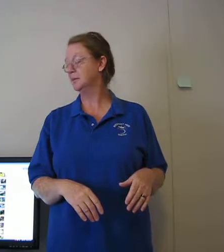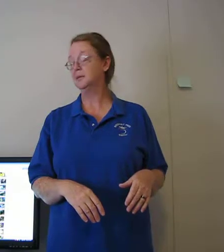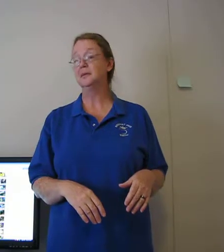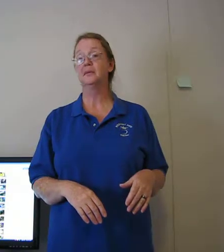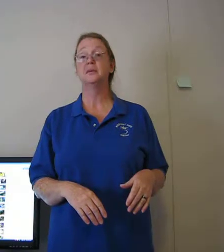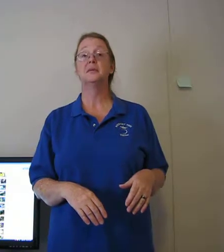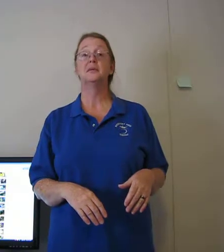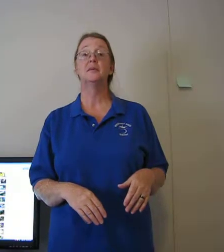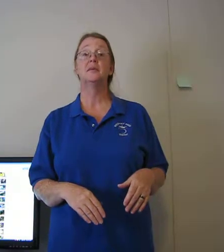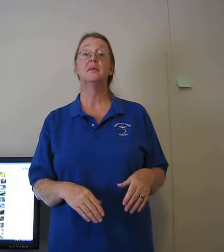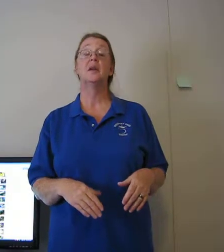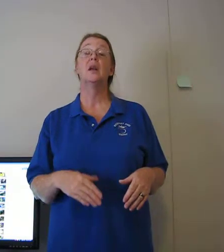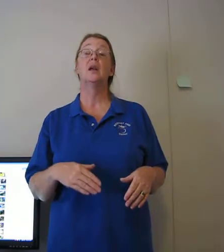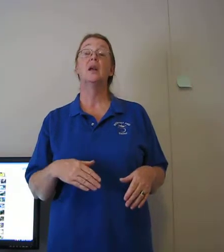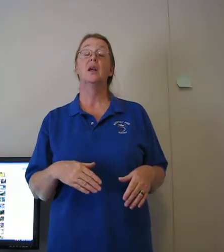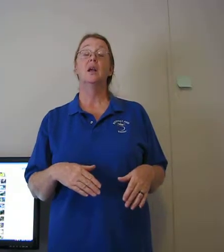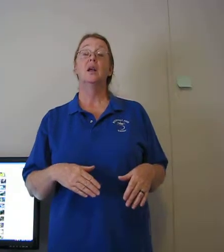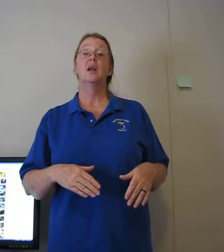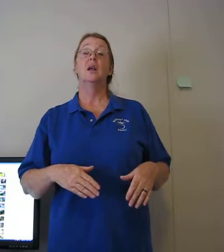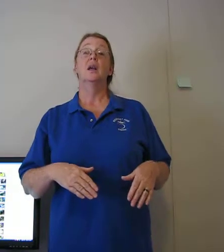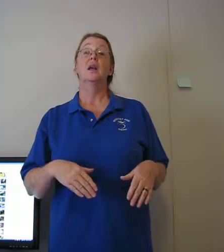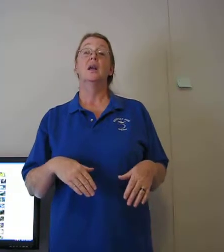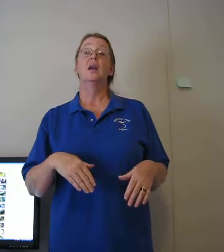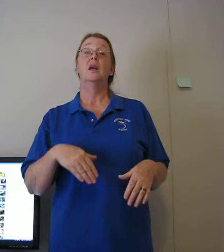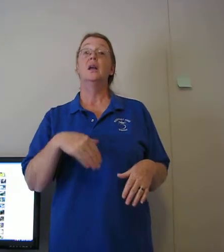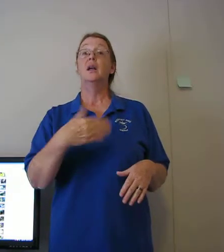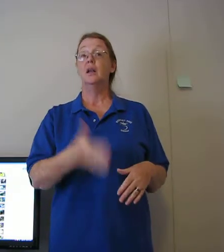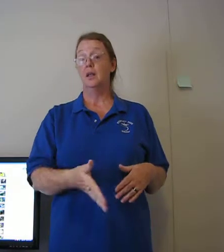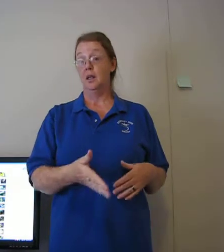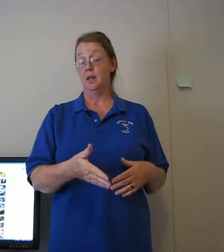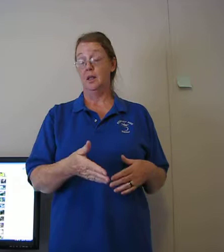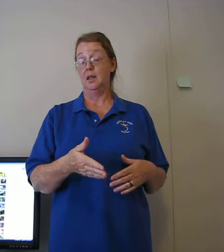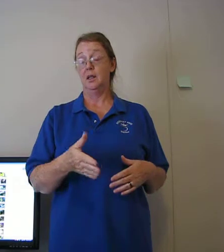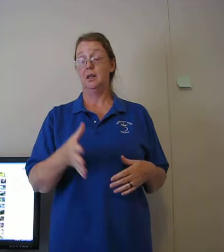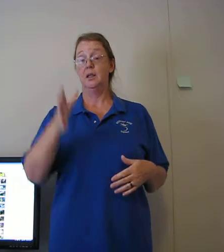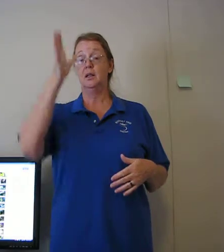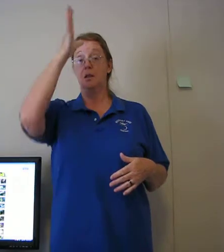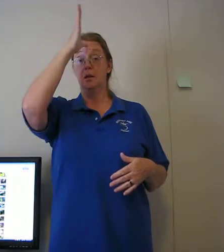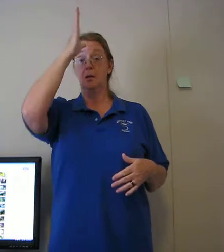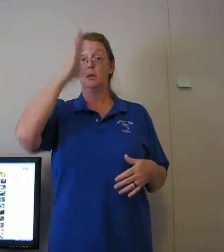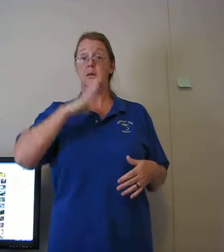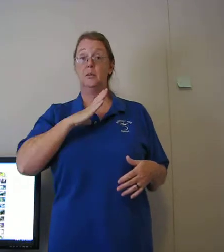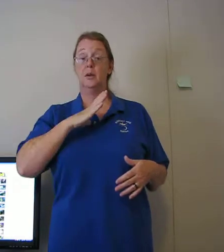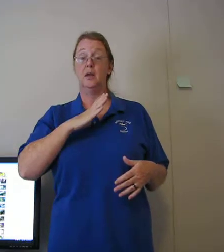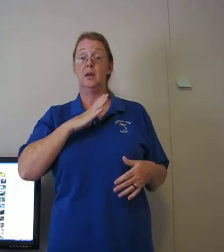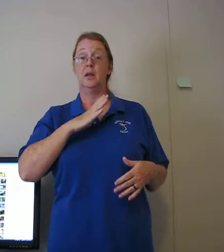Next, he takes the male fish and squeezes out his sperm. This also takes about a minute.